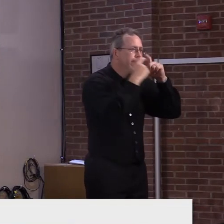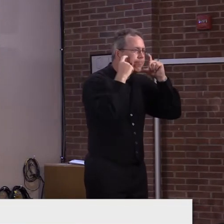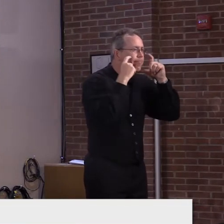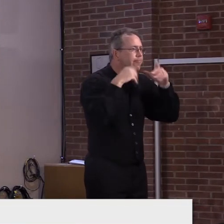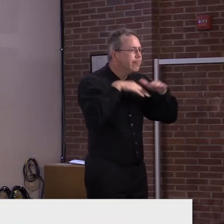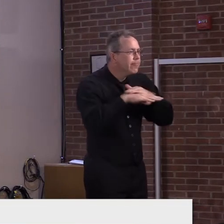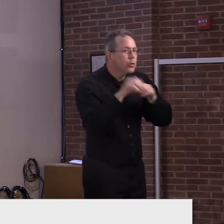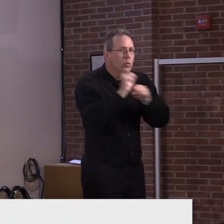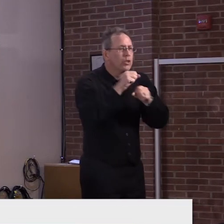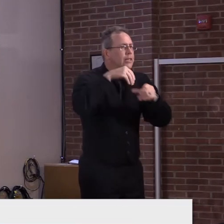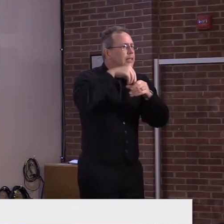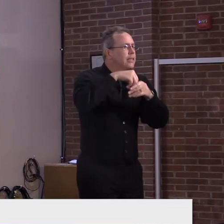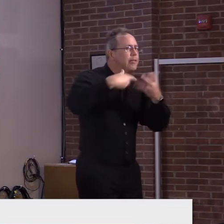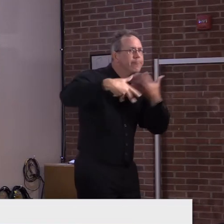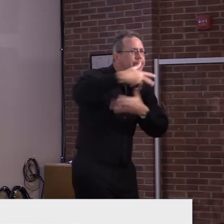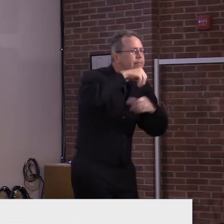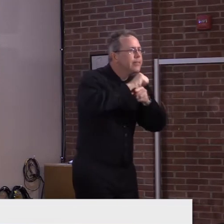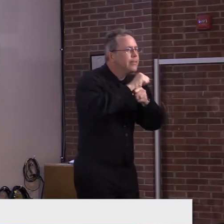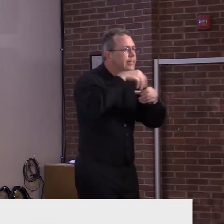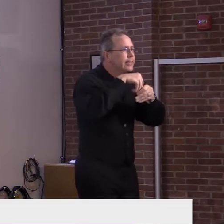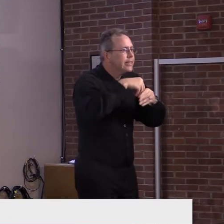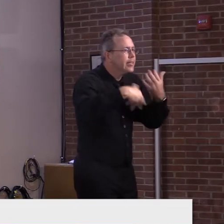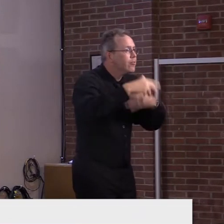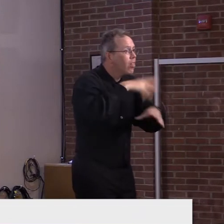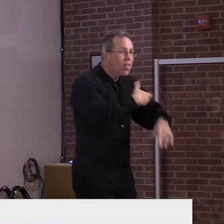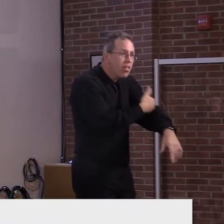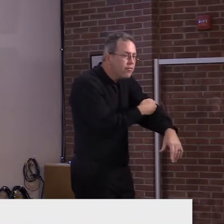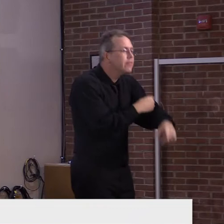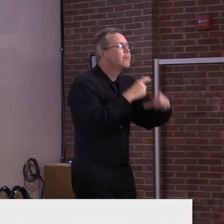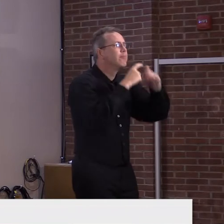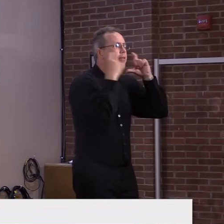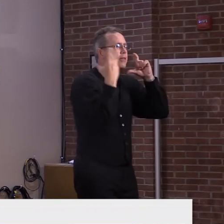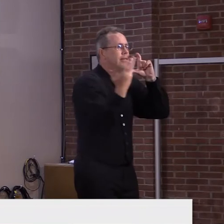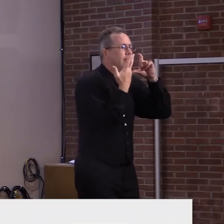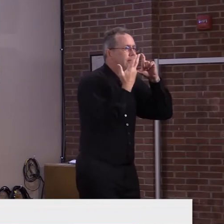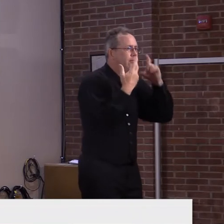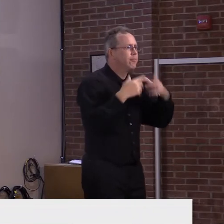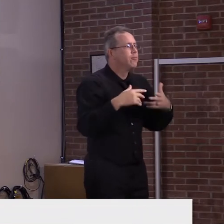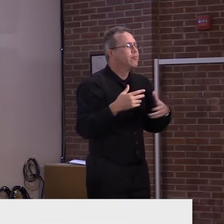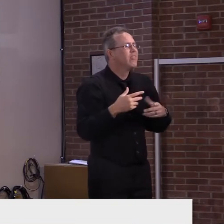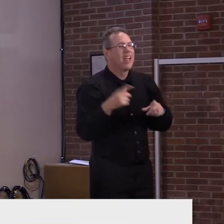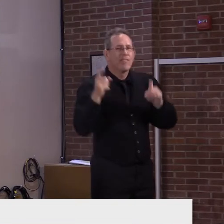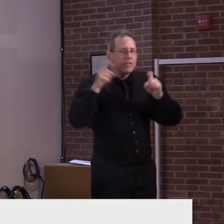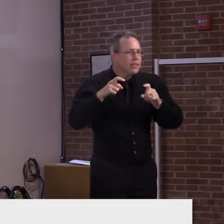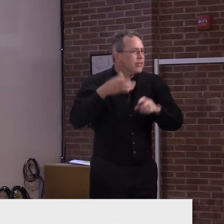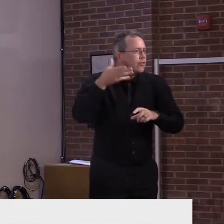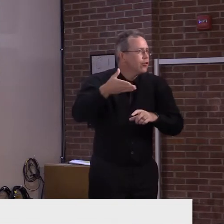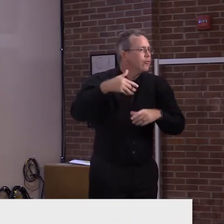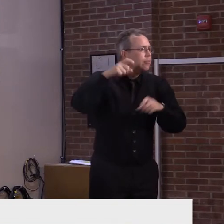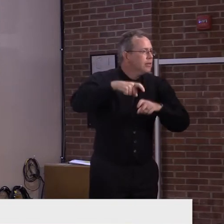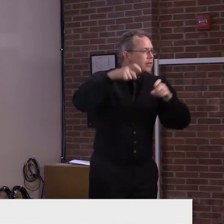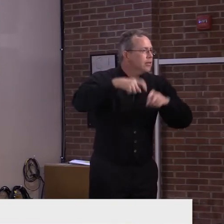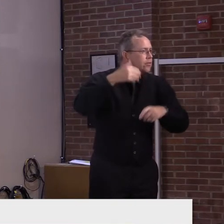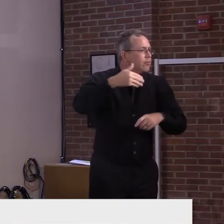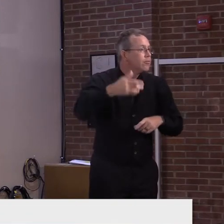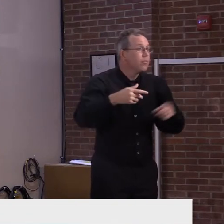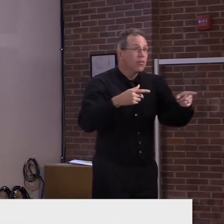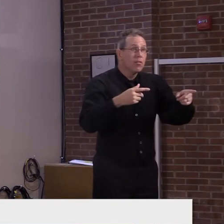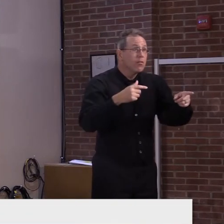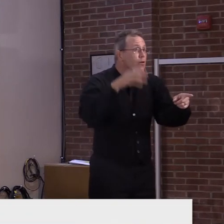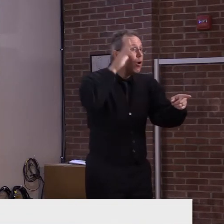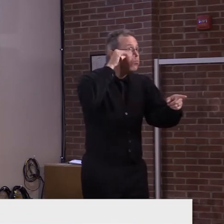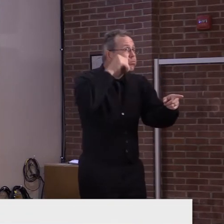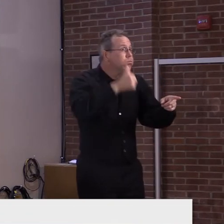the facility. Testing will be offered at all facilities. If they refuse, they will be subject